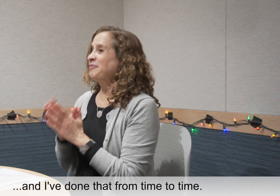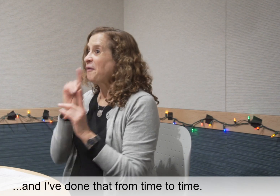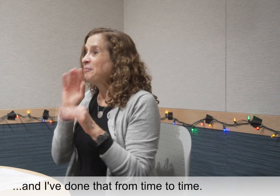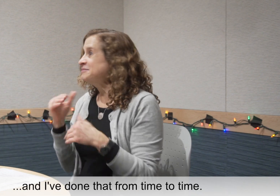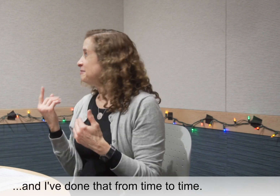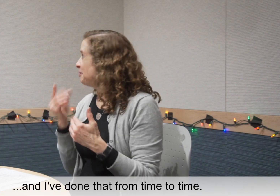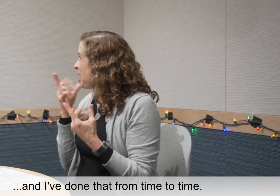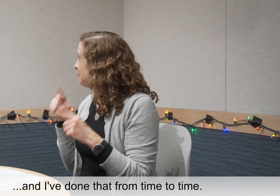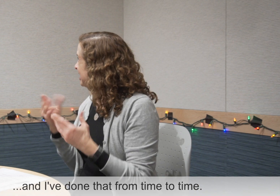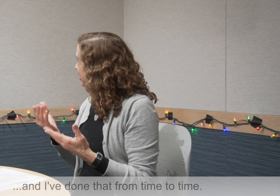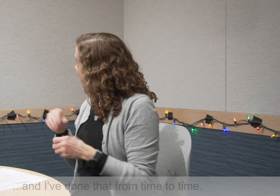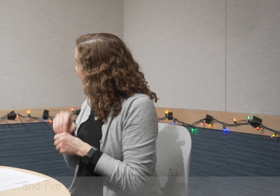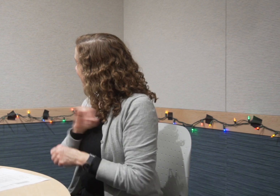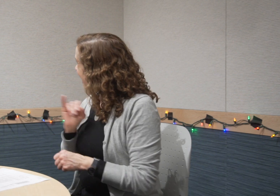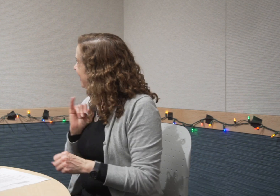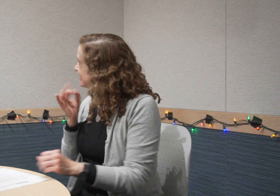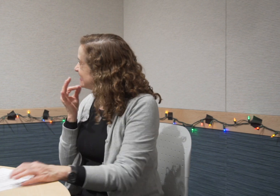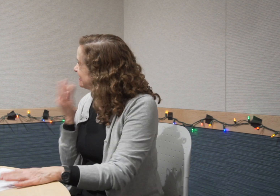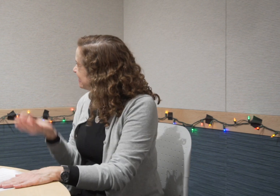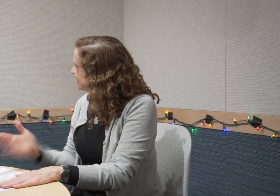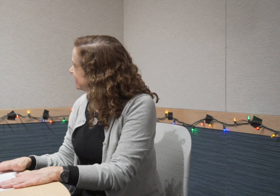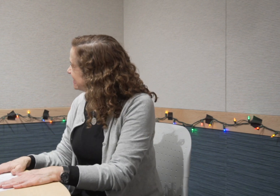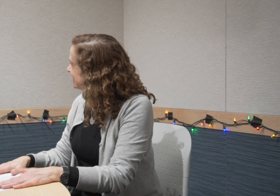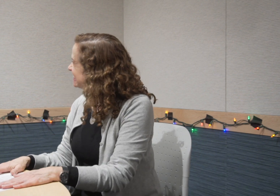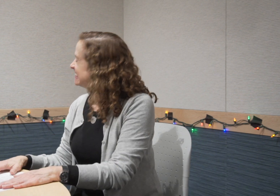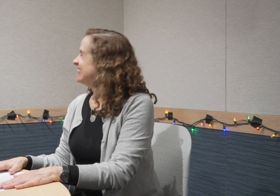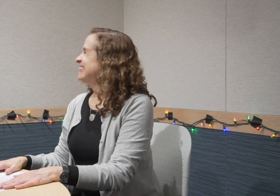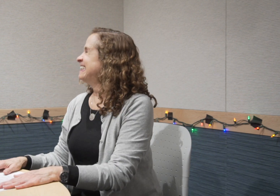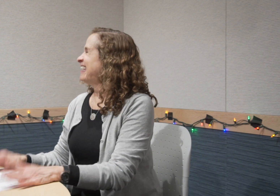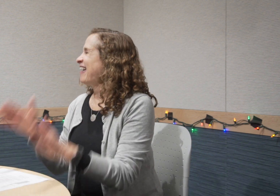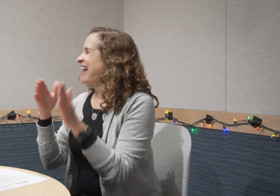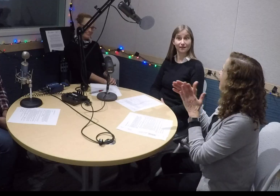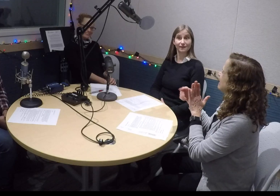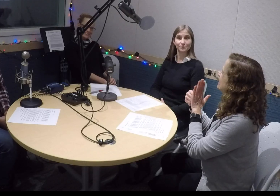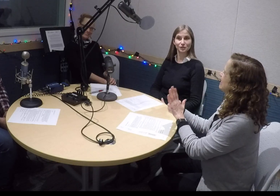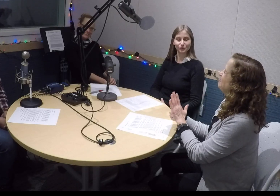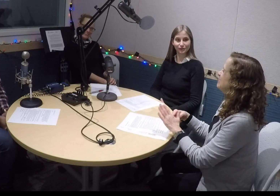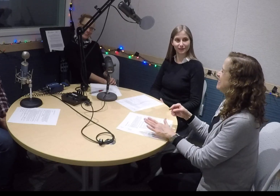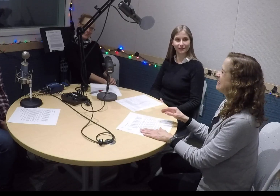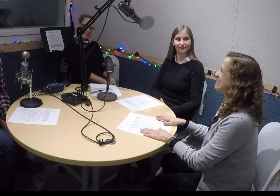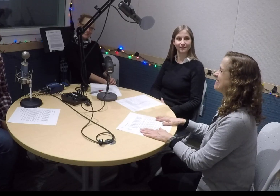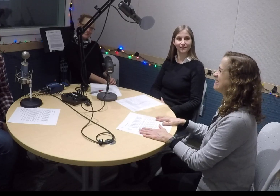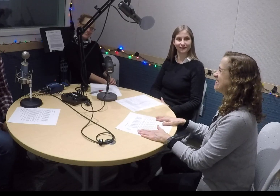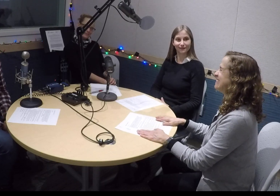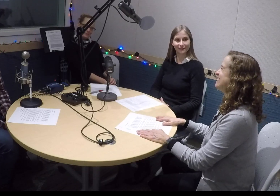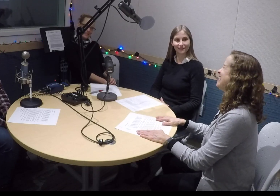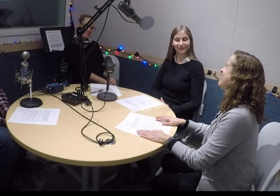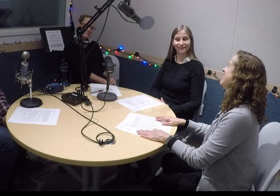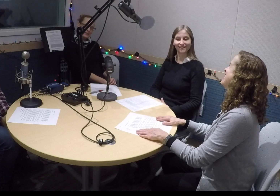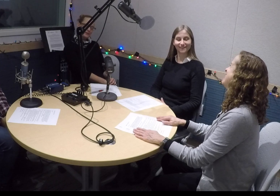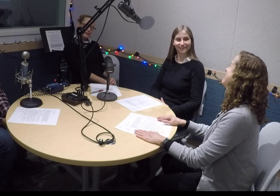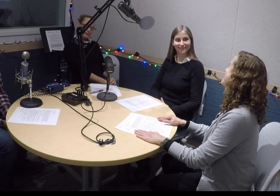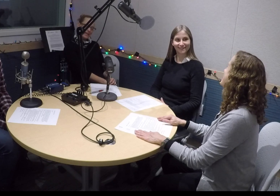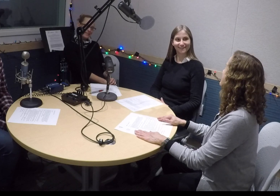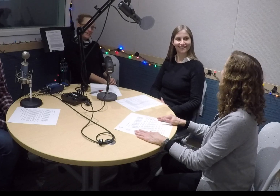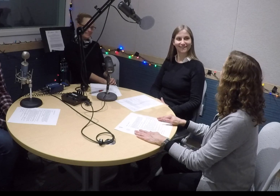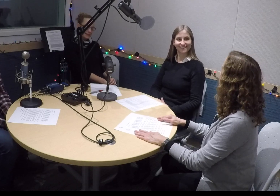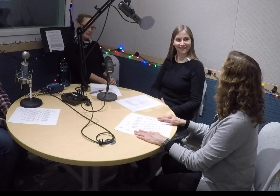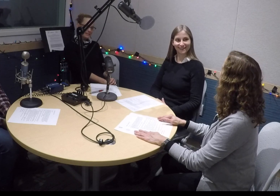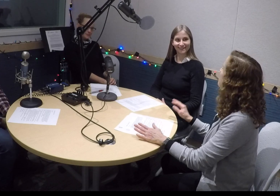right along. And hoping maybe we can have something here in Ithaca as well. Yeah, absolutely. Yeah. Plan an exhibit. Yeah, that